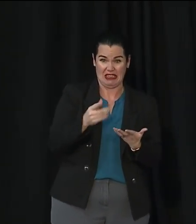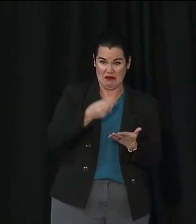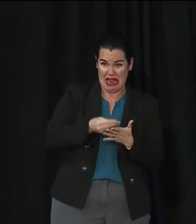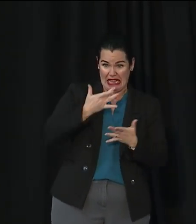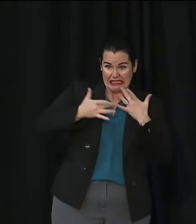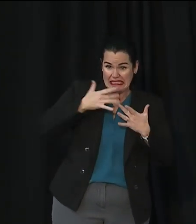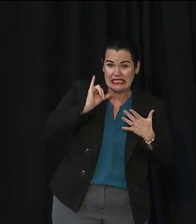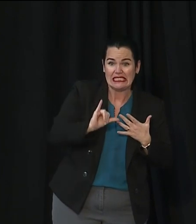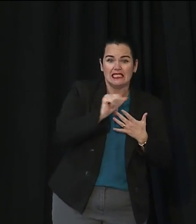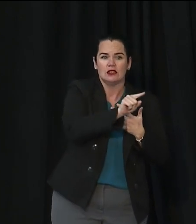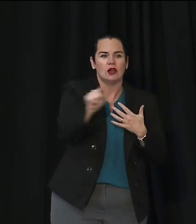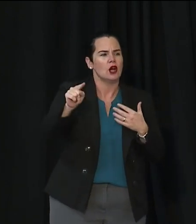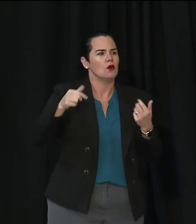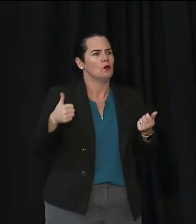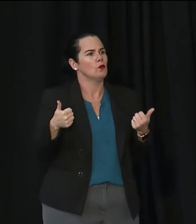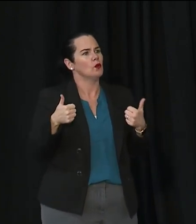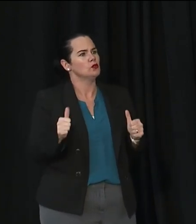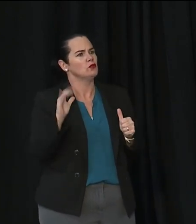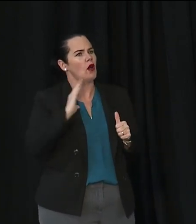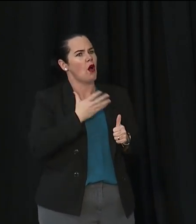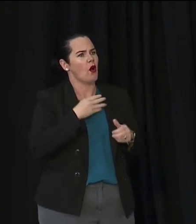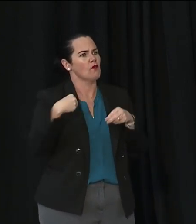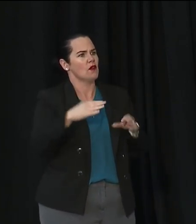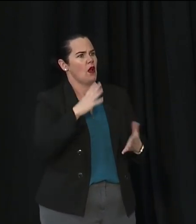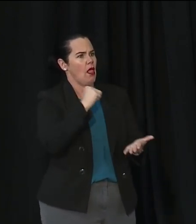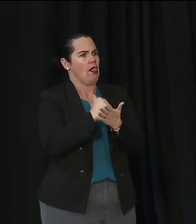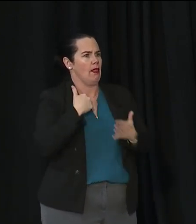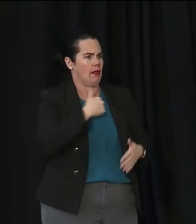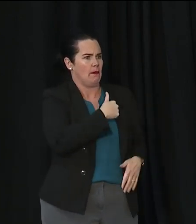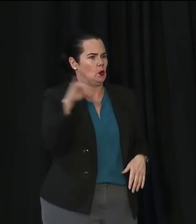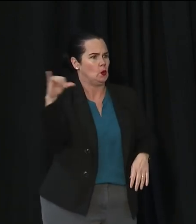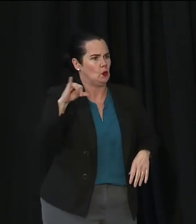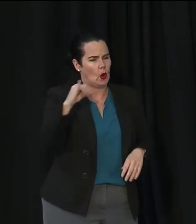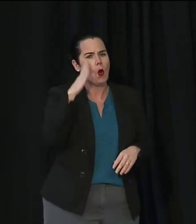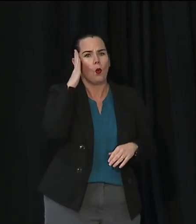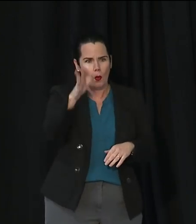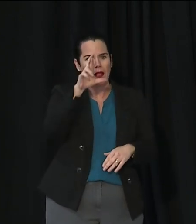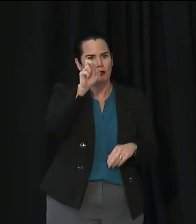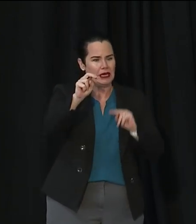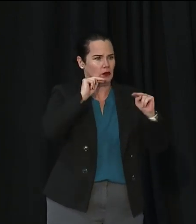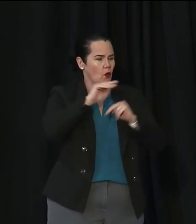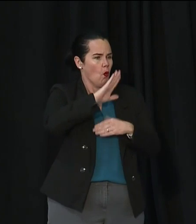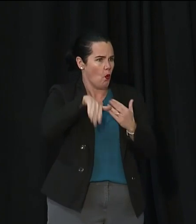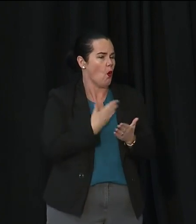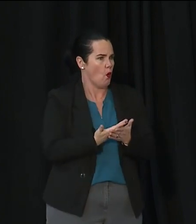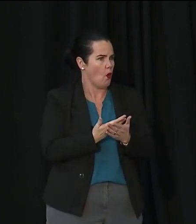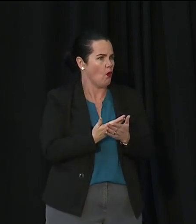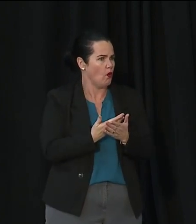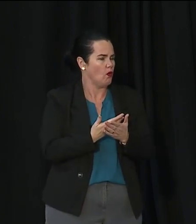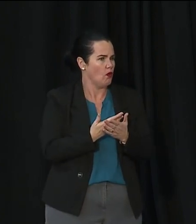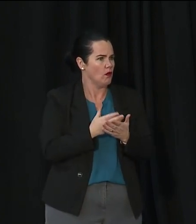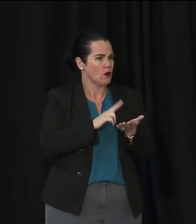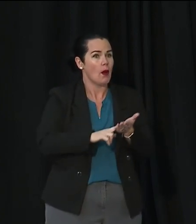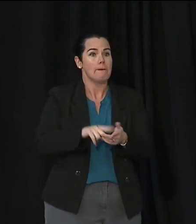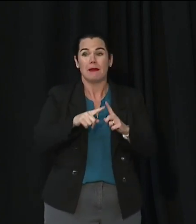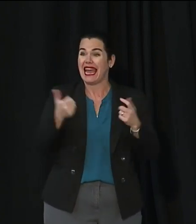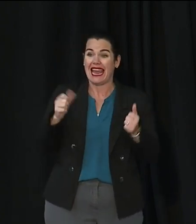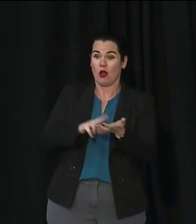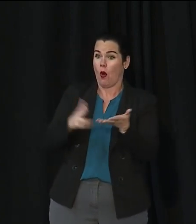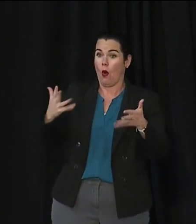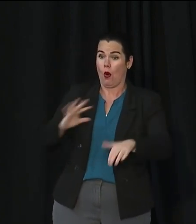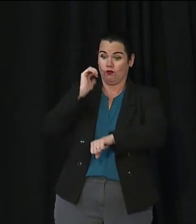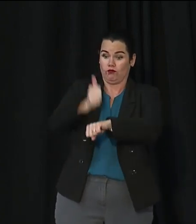that our vendors contribute to that. So we'll be renegotiating all contracts. But as the mayor said, we'll continue to honor any contract we have.